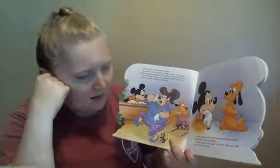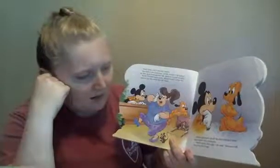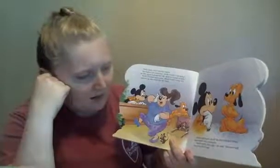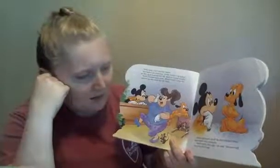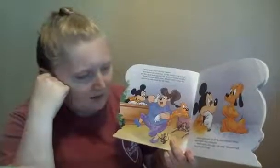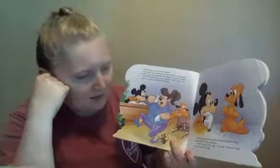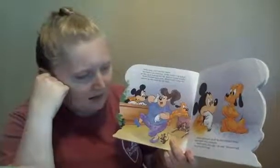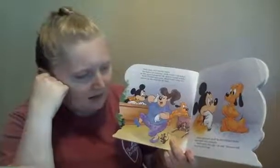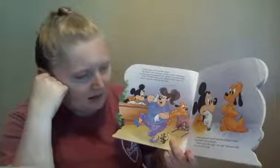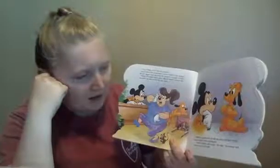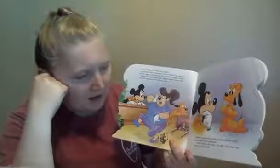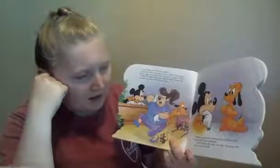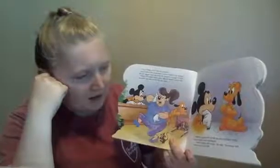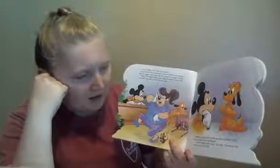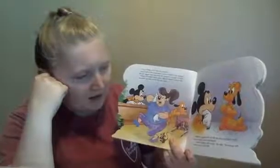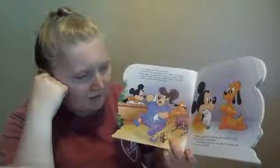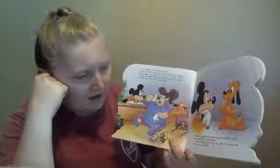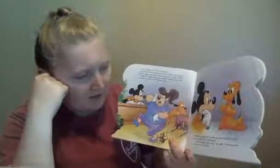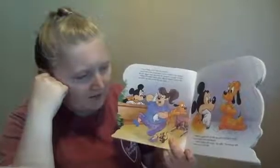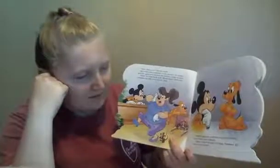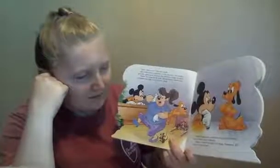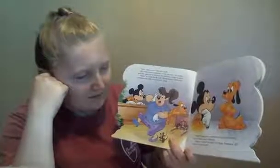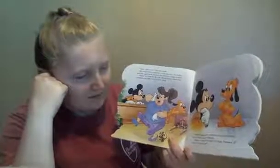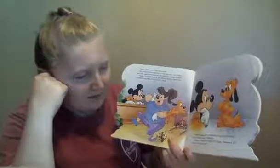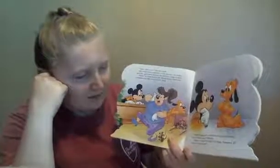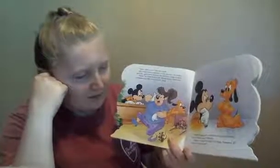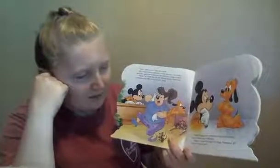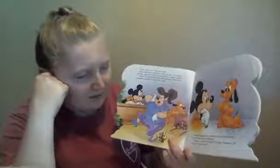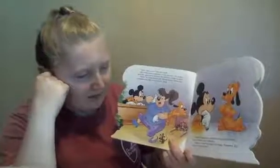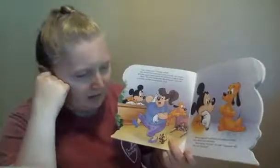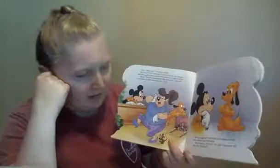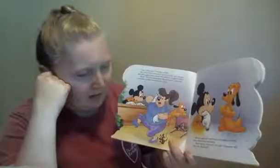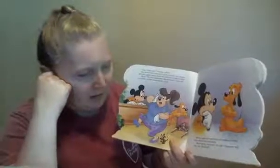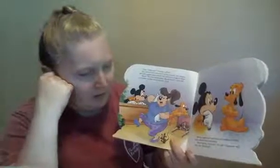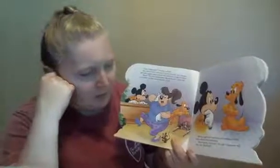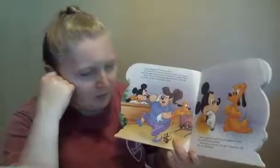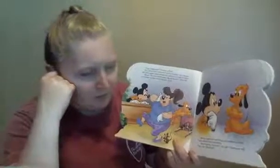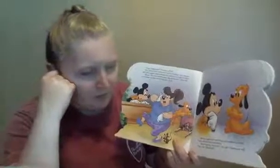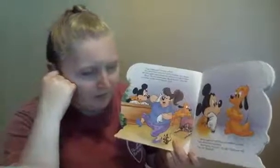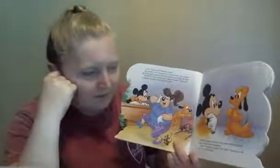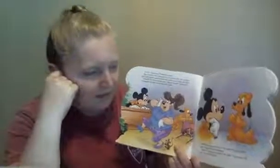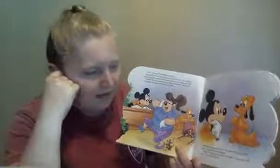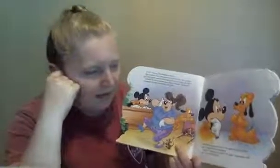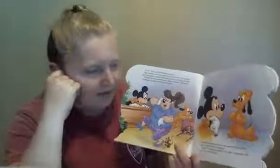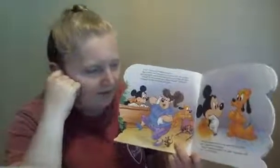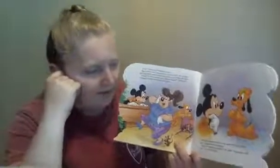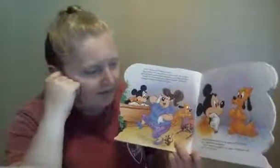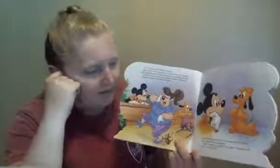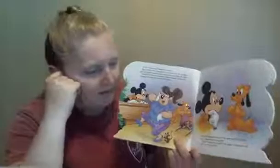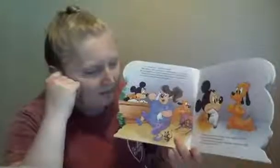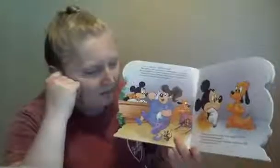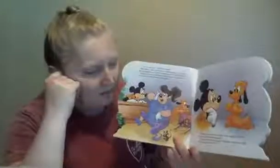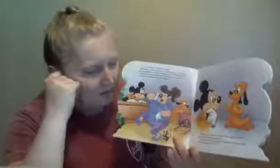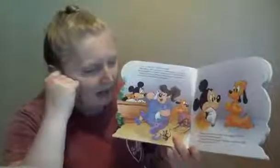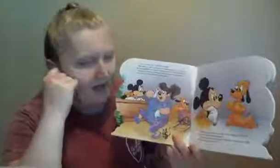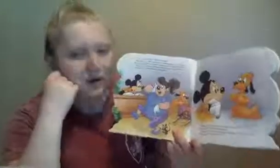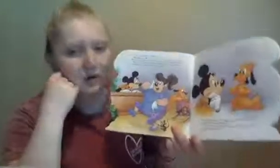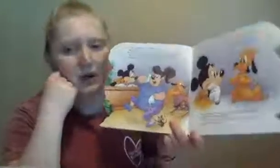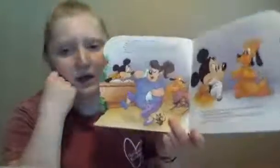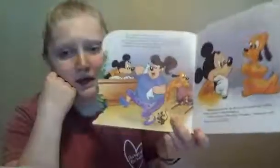Mickey gathered up all the pets and put them back where they belonged. Don't worry, little guy, he said. Someone will buy you.